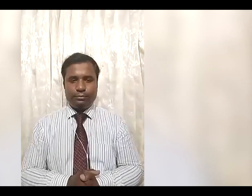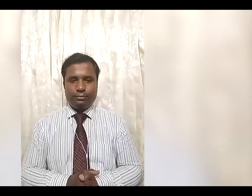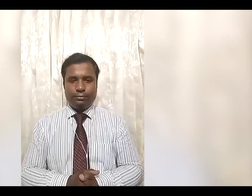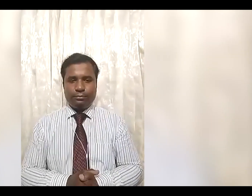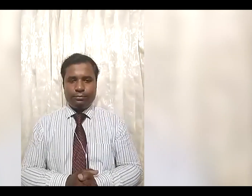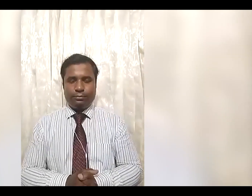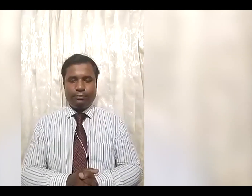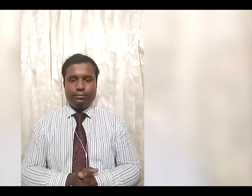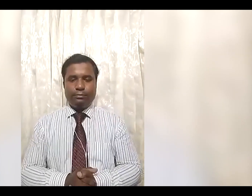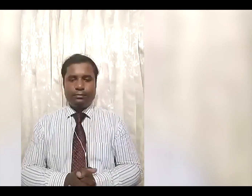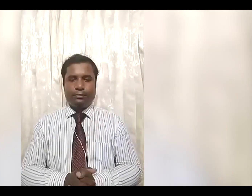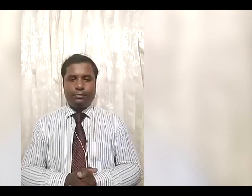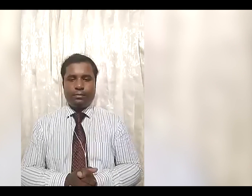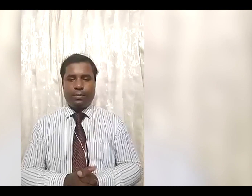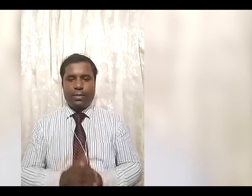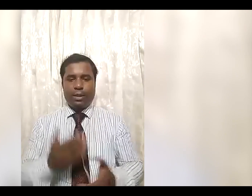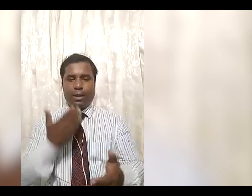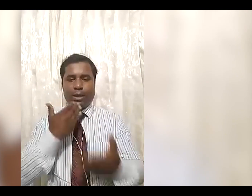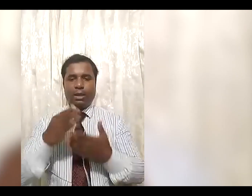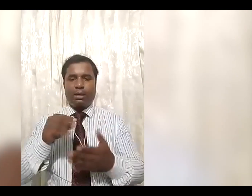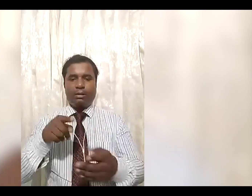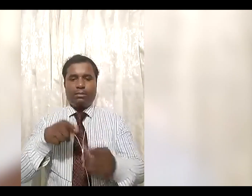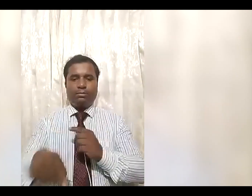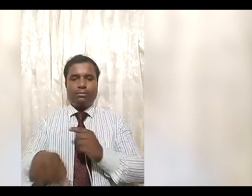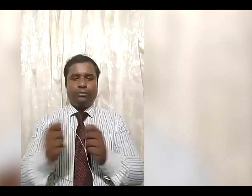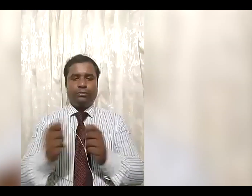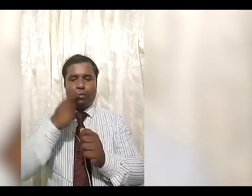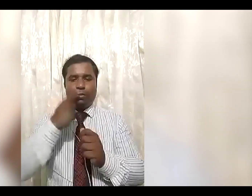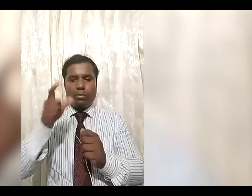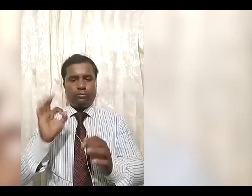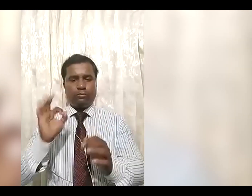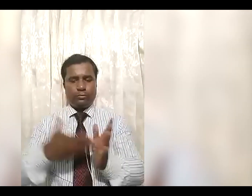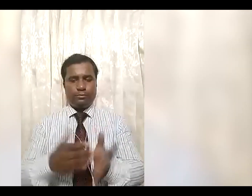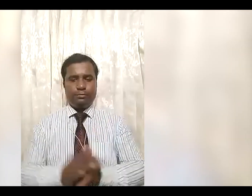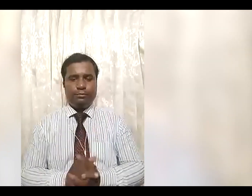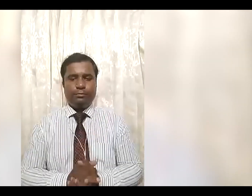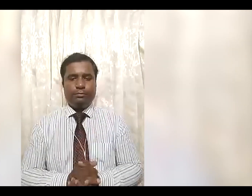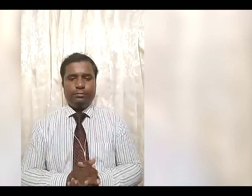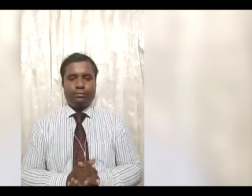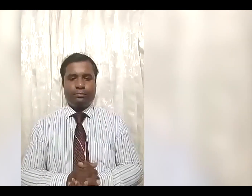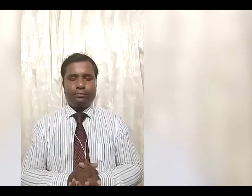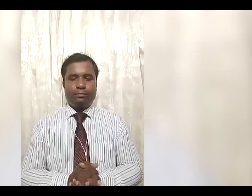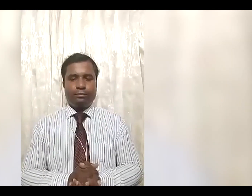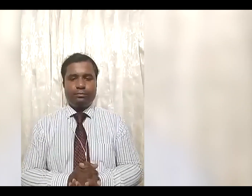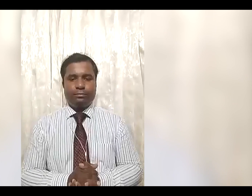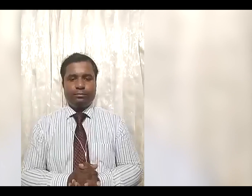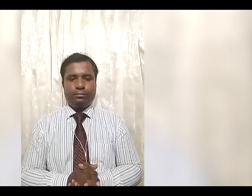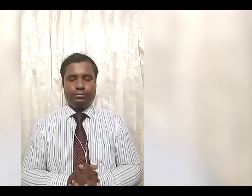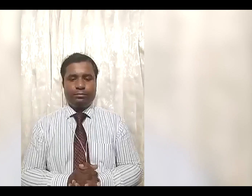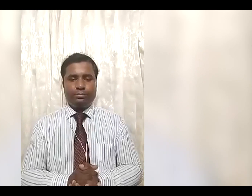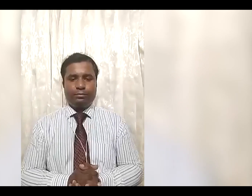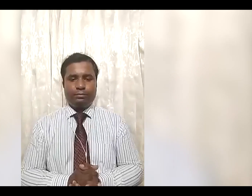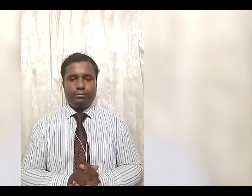for us to be able to welcome you, and thank you so much for your for your words. I think there is a lot of work